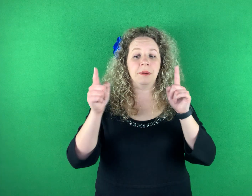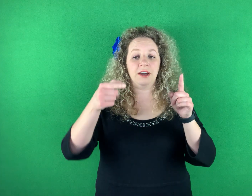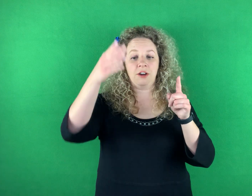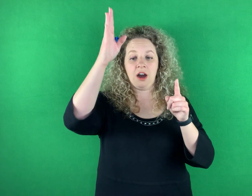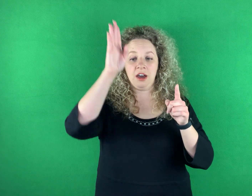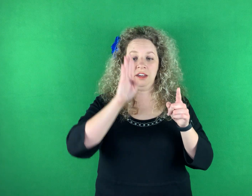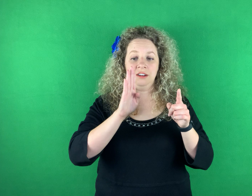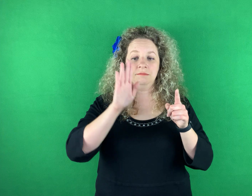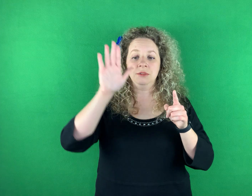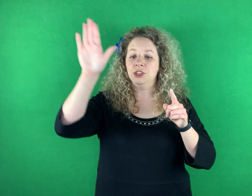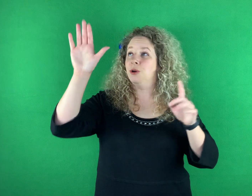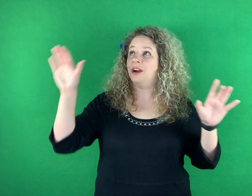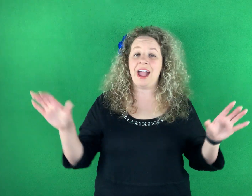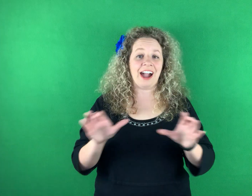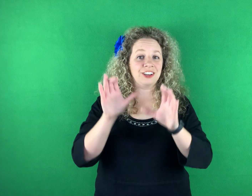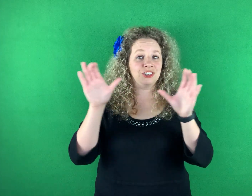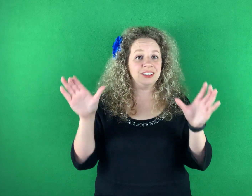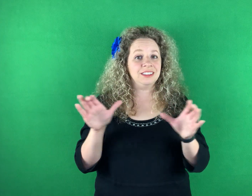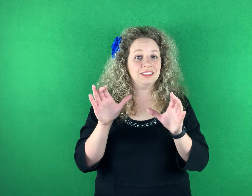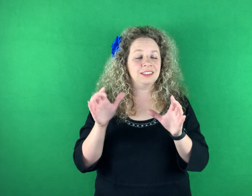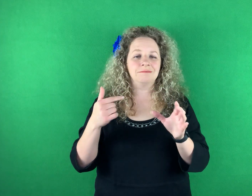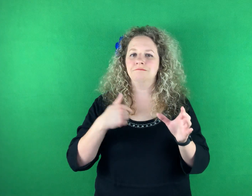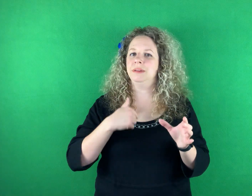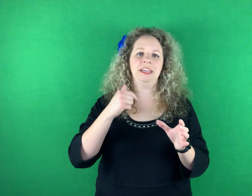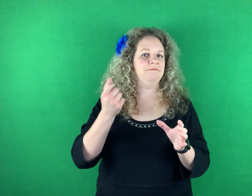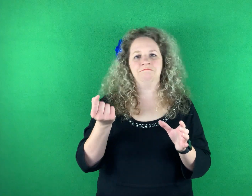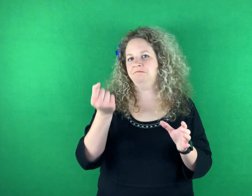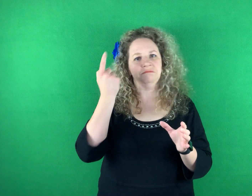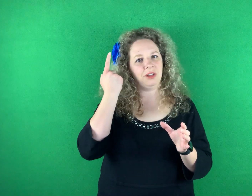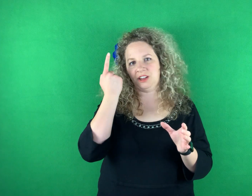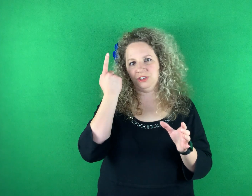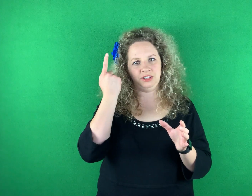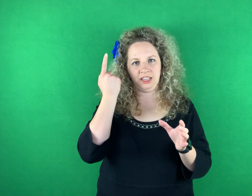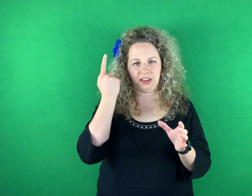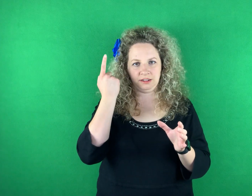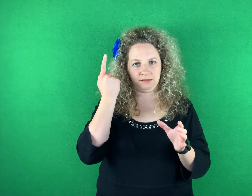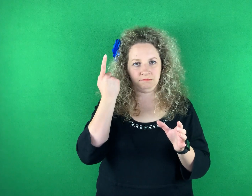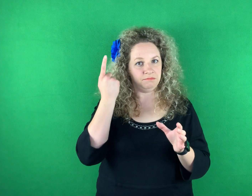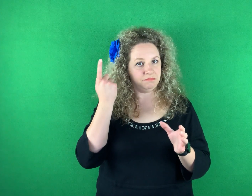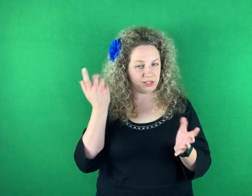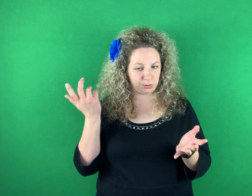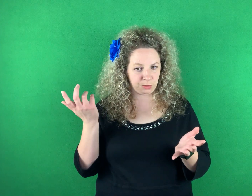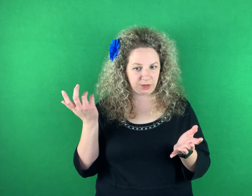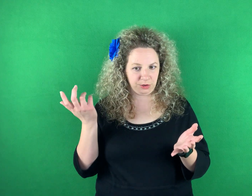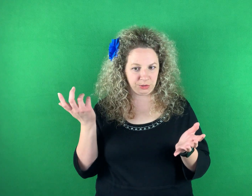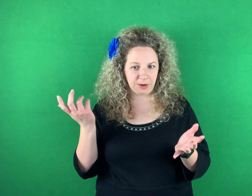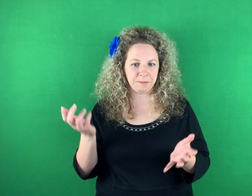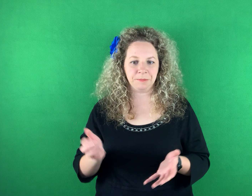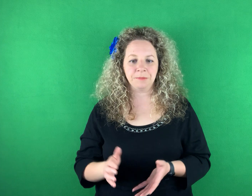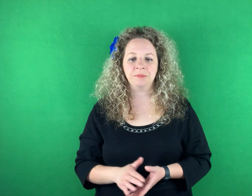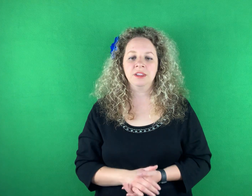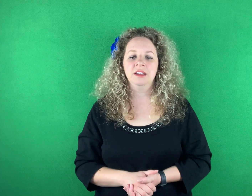But God, your actions, me, not understand. That's one way you could do it.